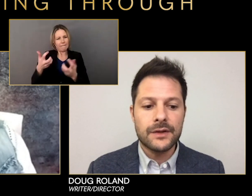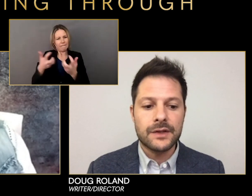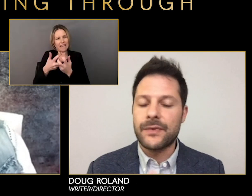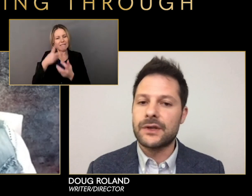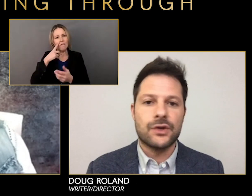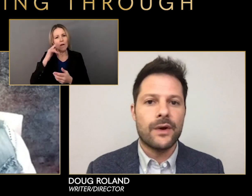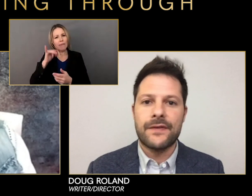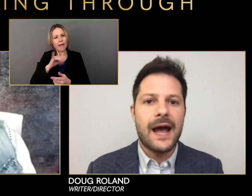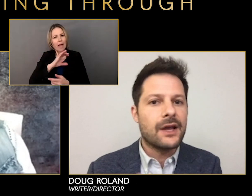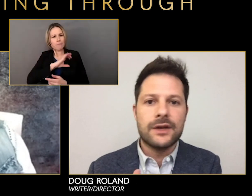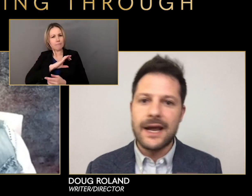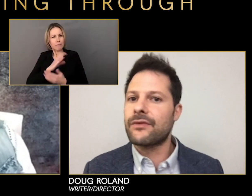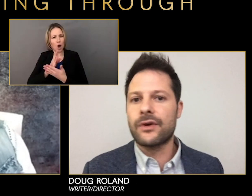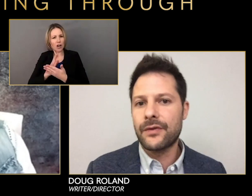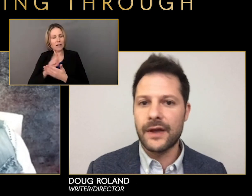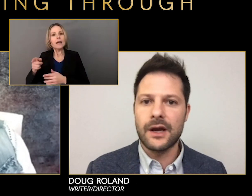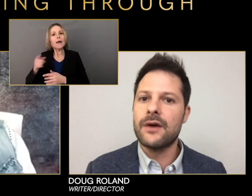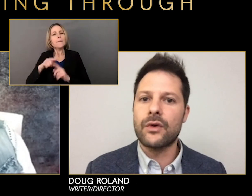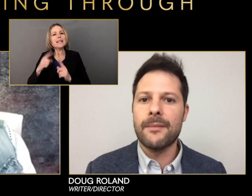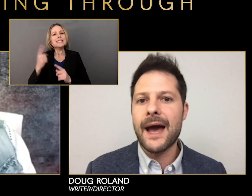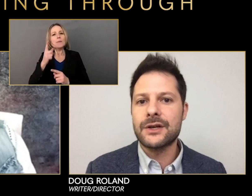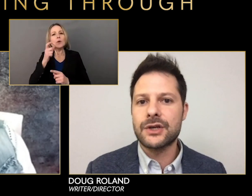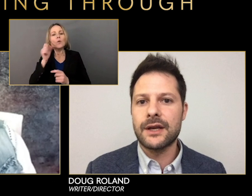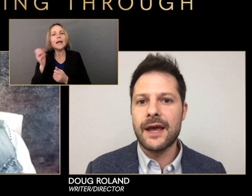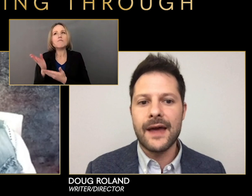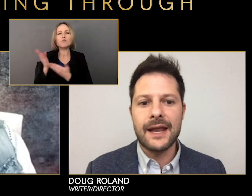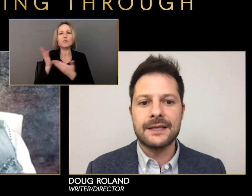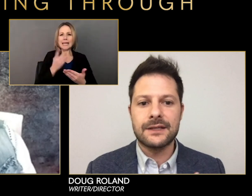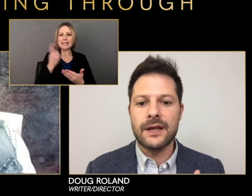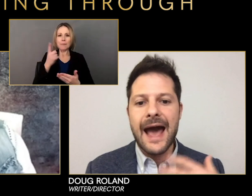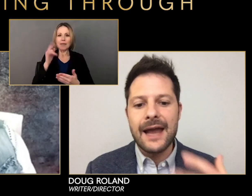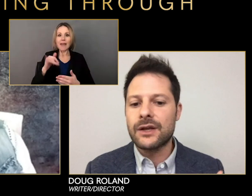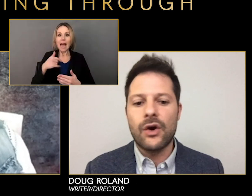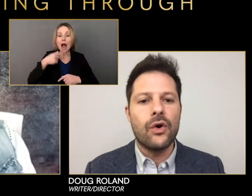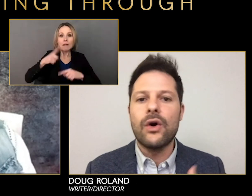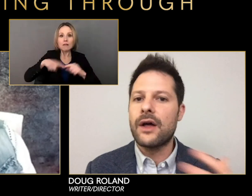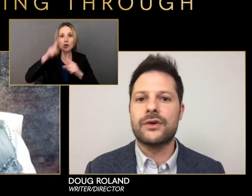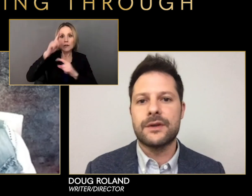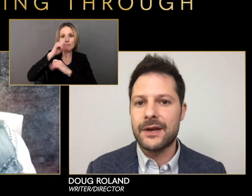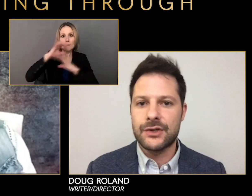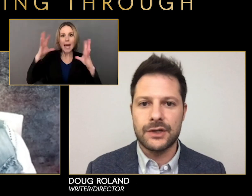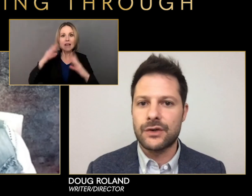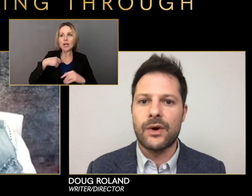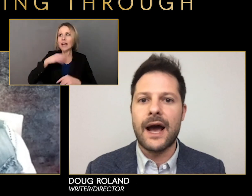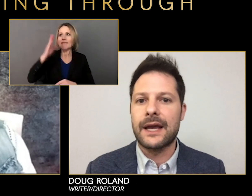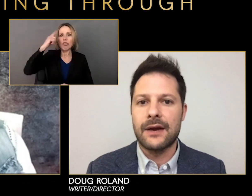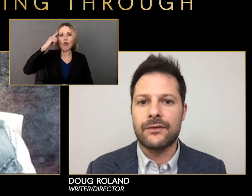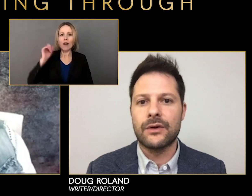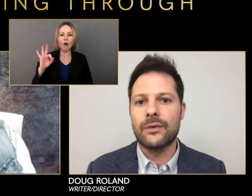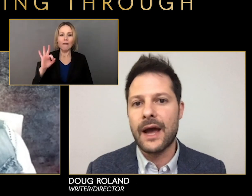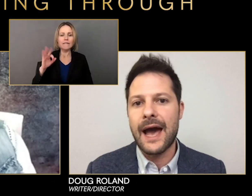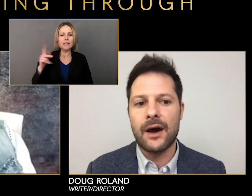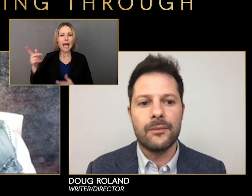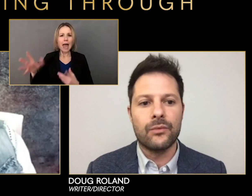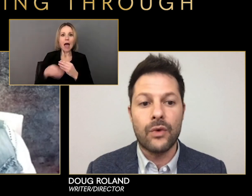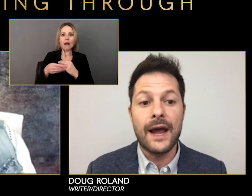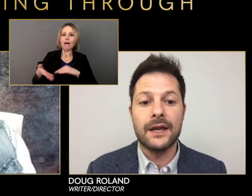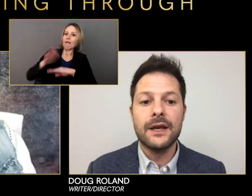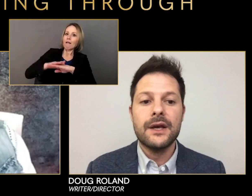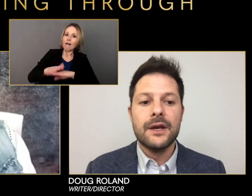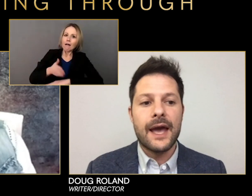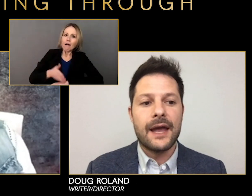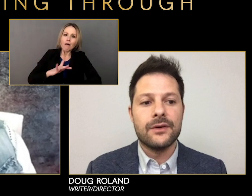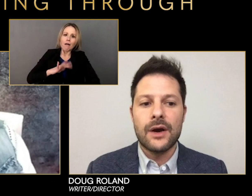bring something to it that I could never think of or imagine, and that is adding a whole other dimension to what I could ever